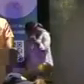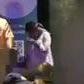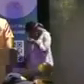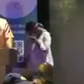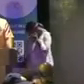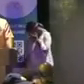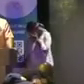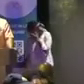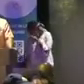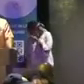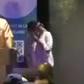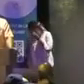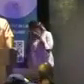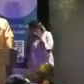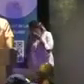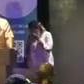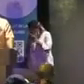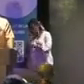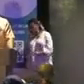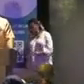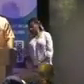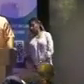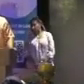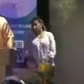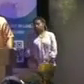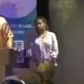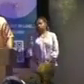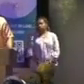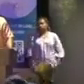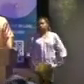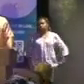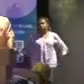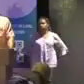Me putting money go on top na not money looks me.